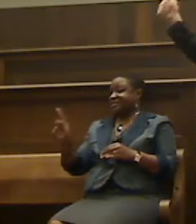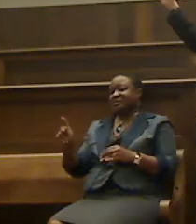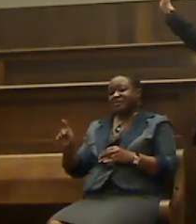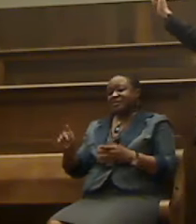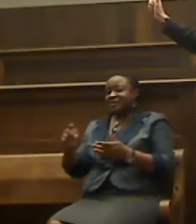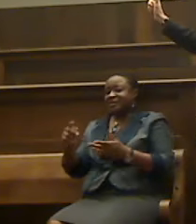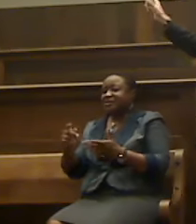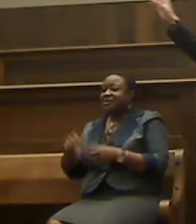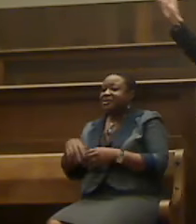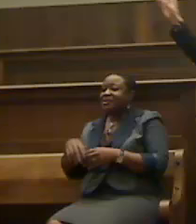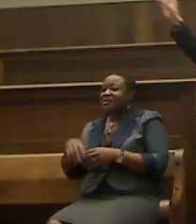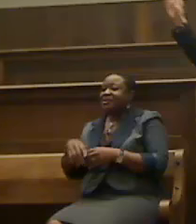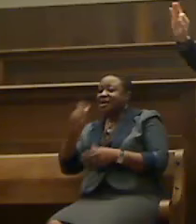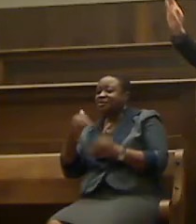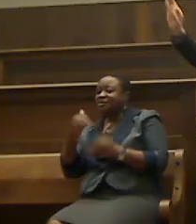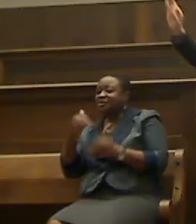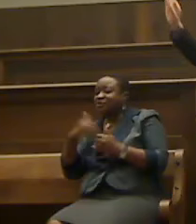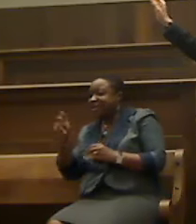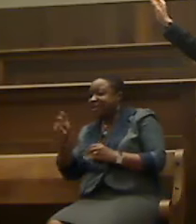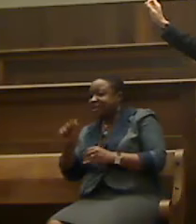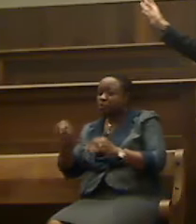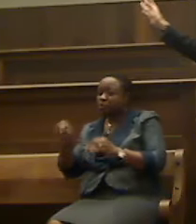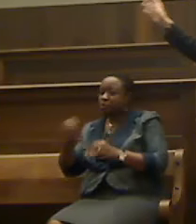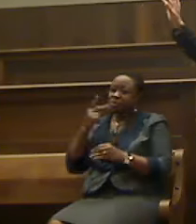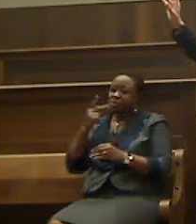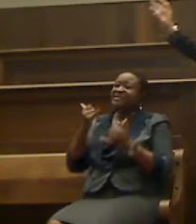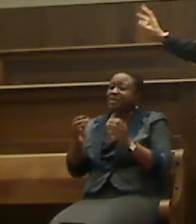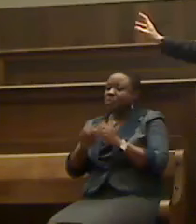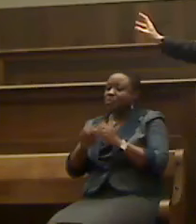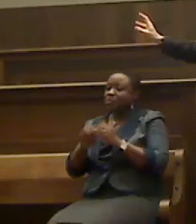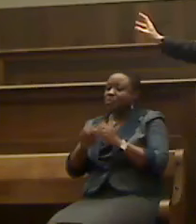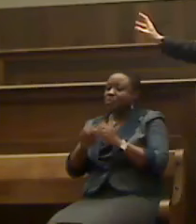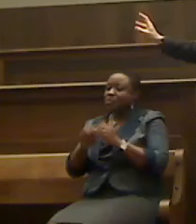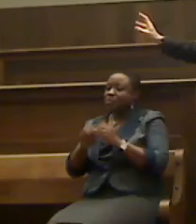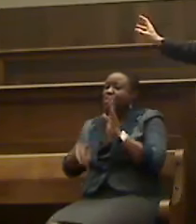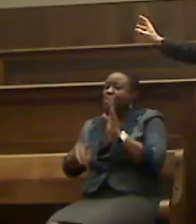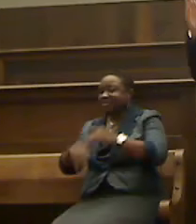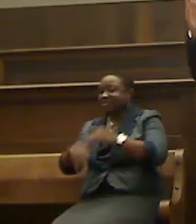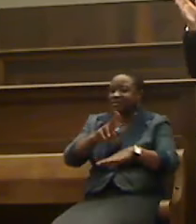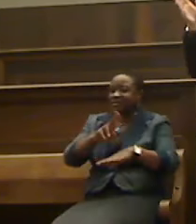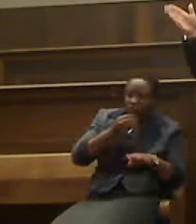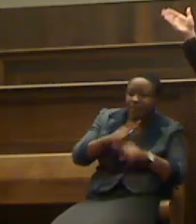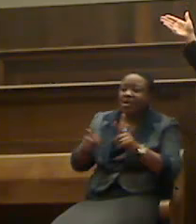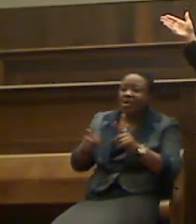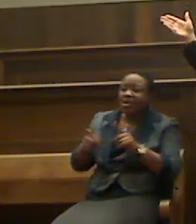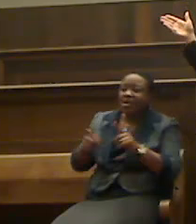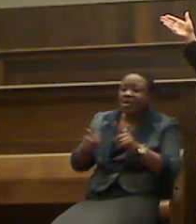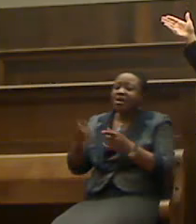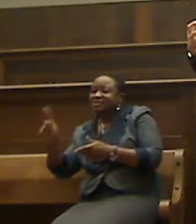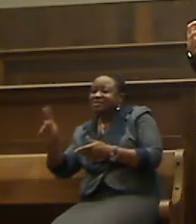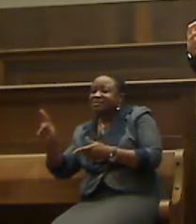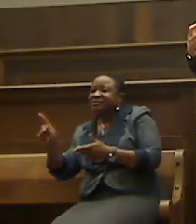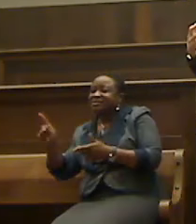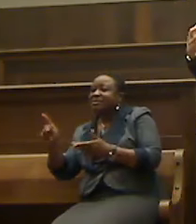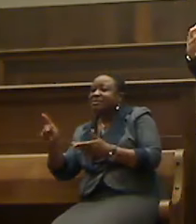DNA or protein. It's still higher risk than natural foods, but it's a lower risk than,